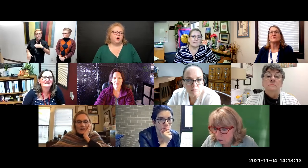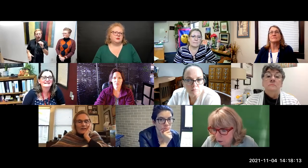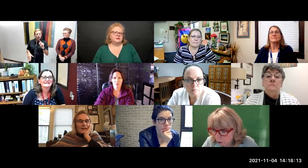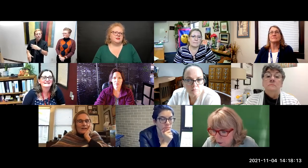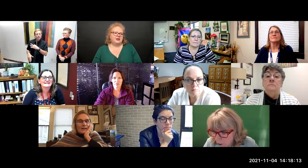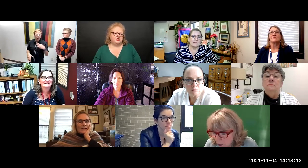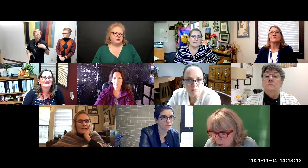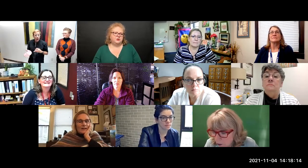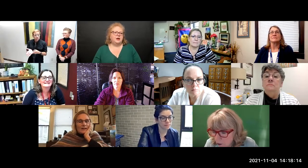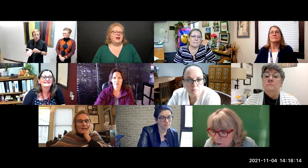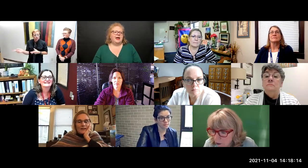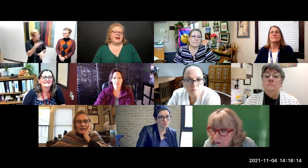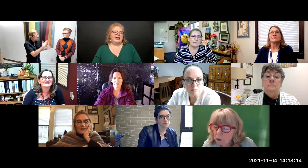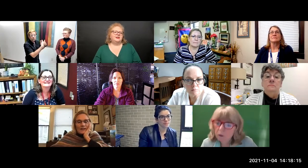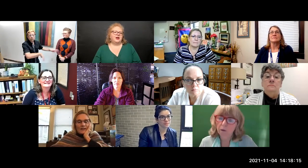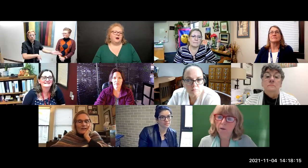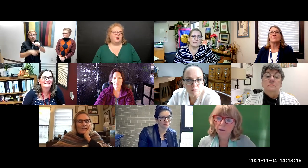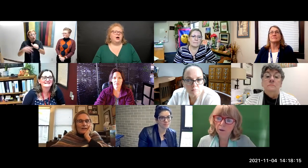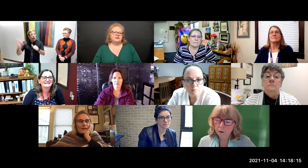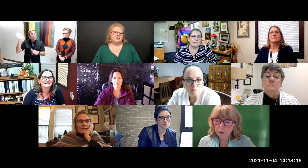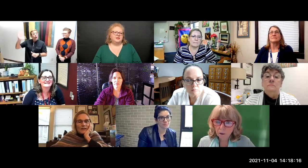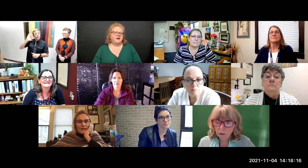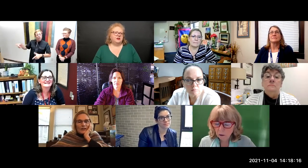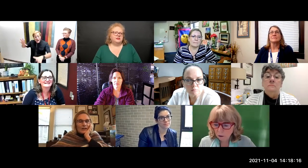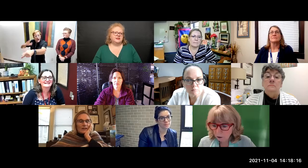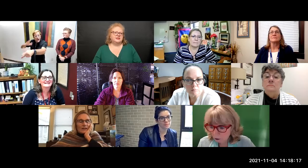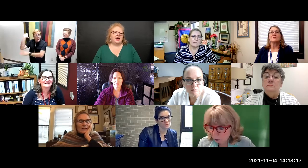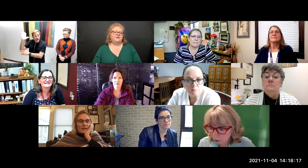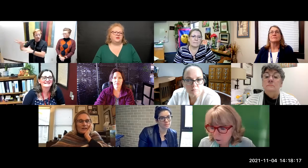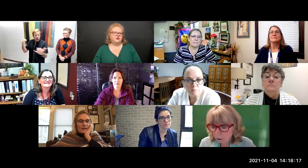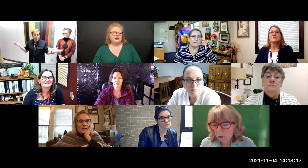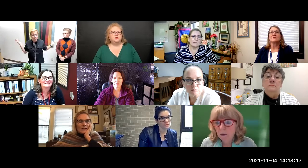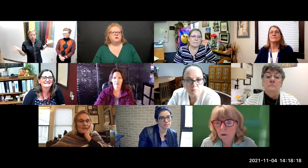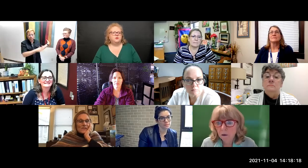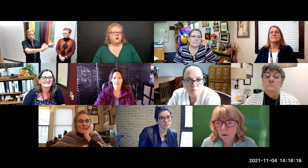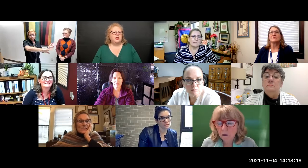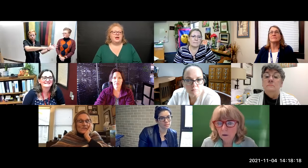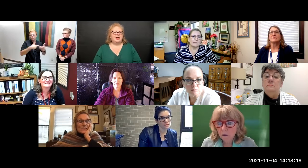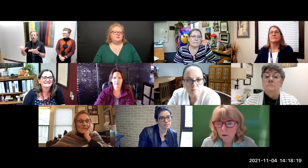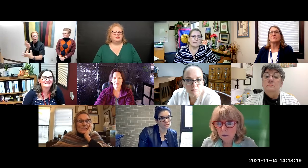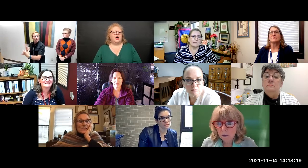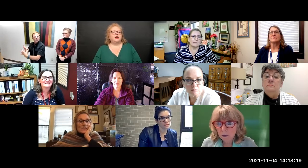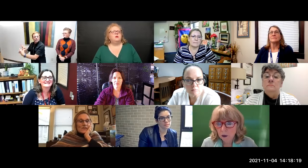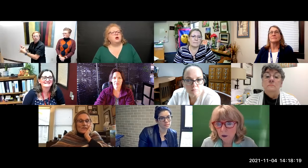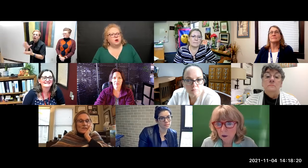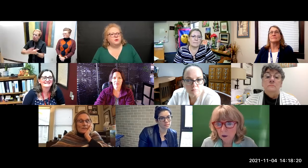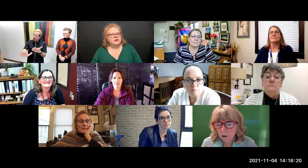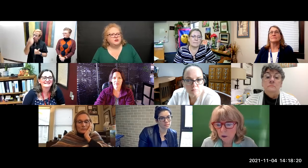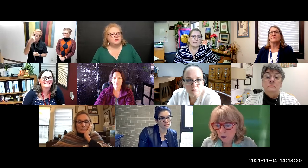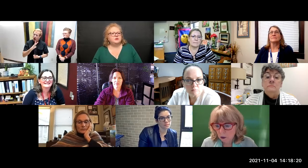parts that they do. And honestly, the faculty and the staff and the training, before it was like, oh, come on, we need to do this. We need